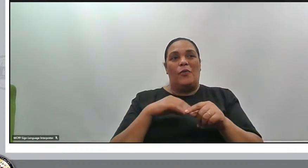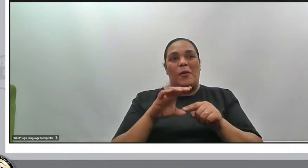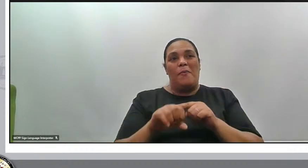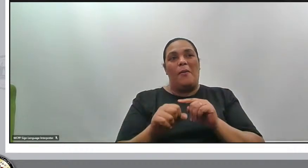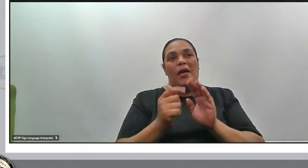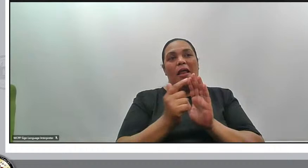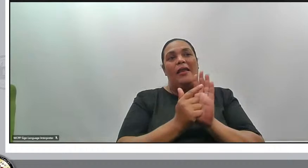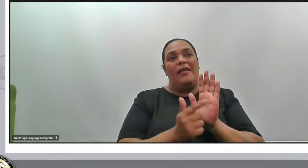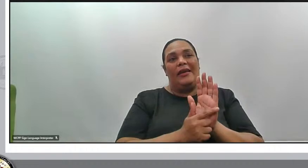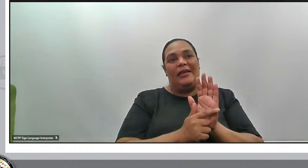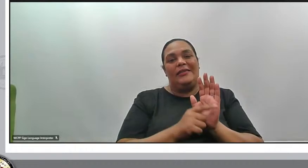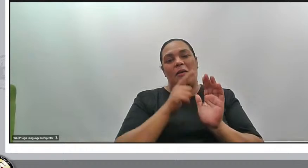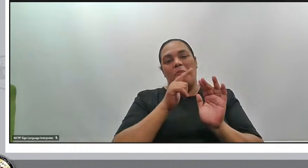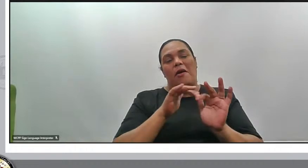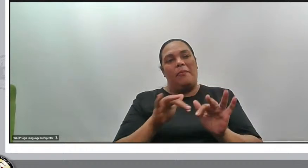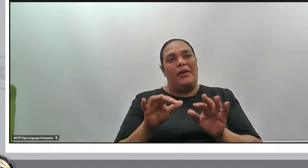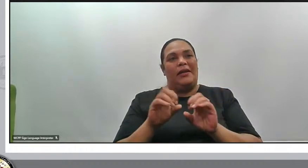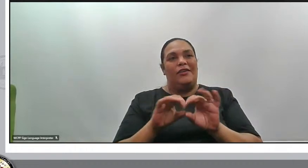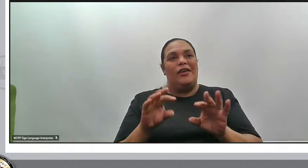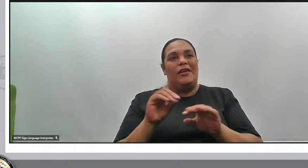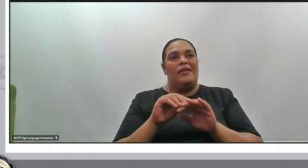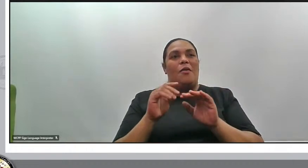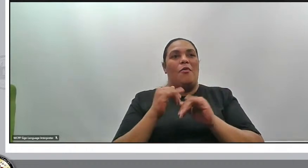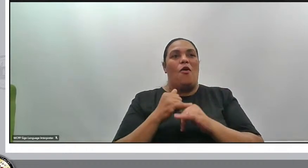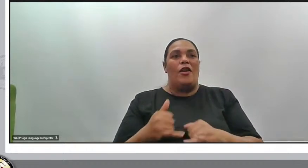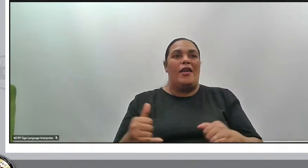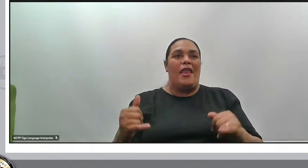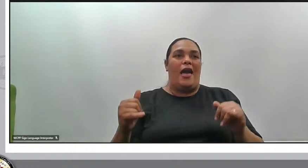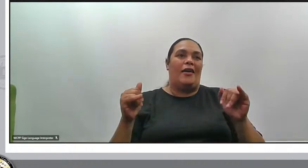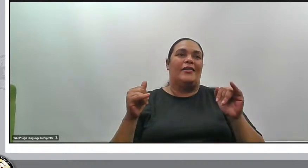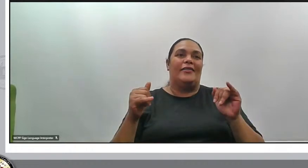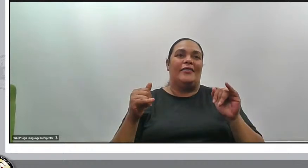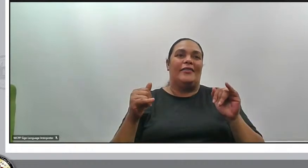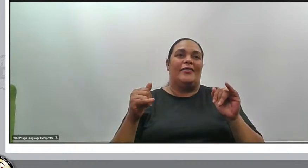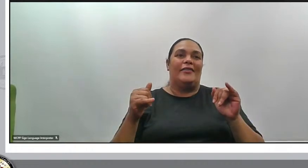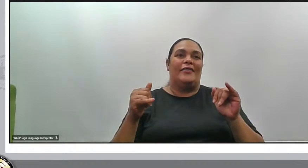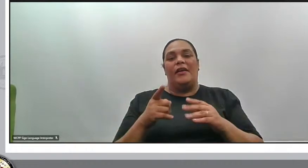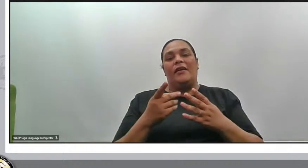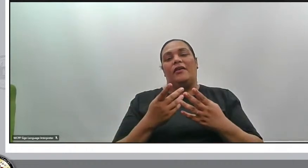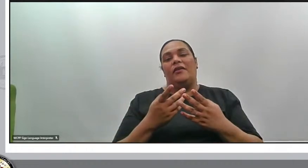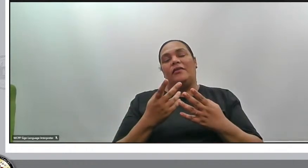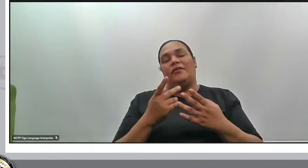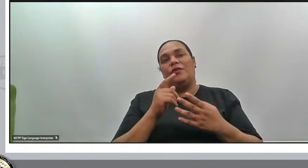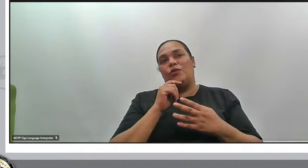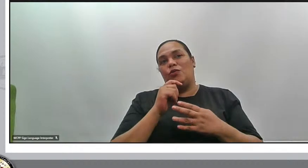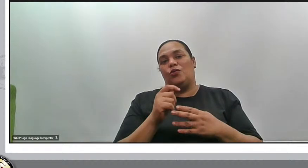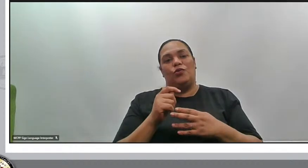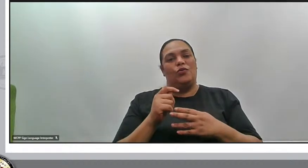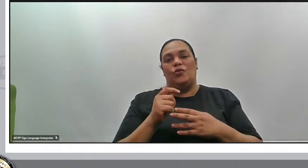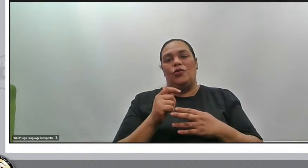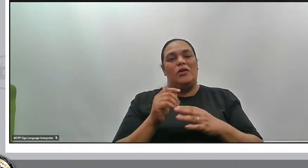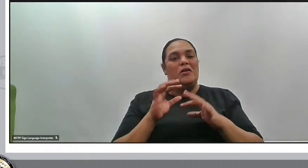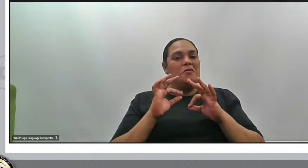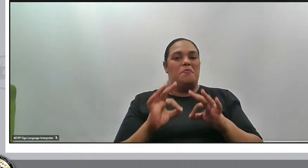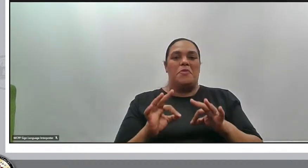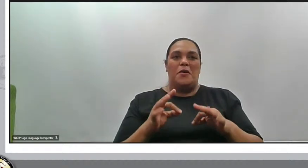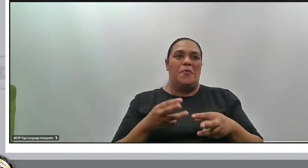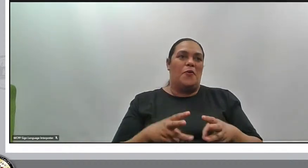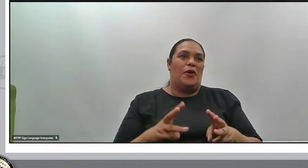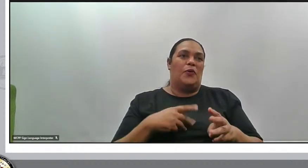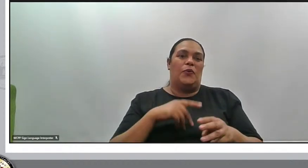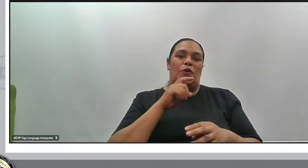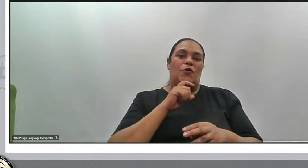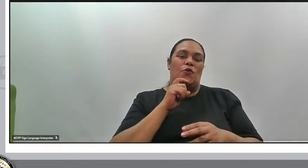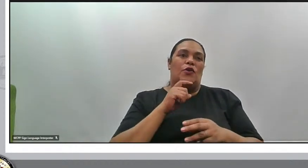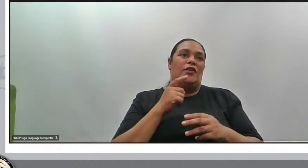legacy publications and the online platforms that that the quality really isn't of the standard that we could utilize